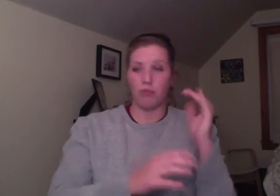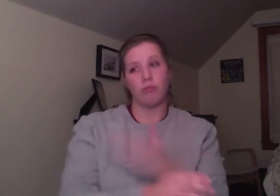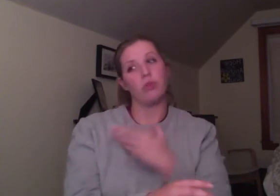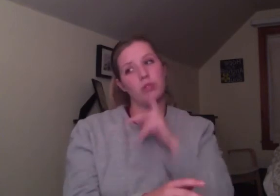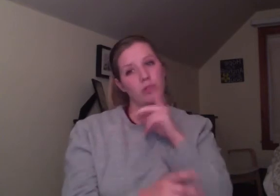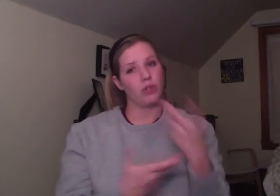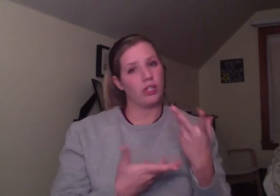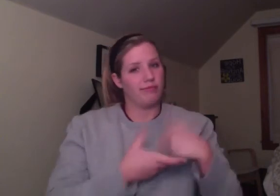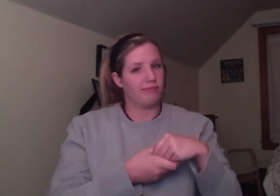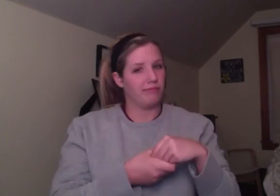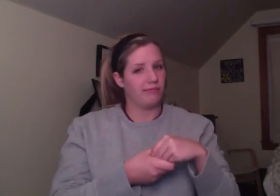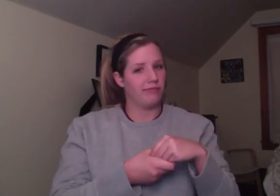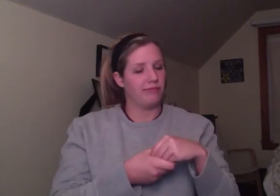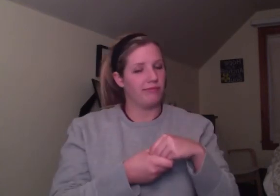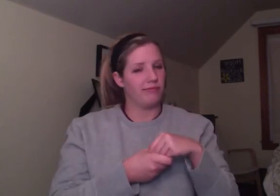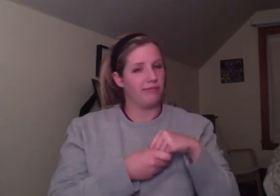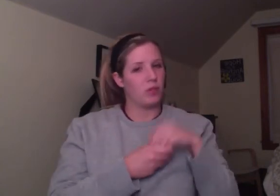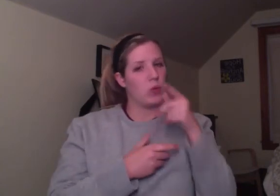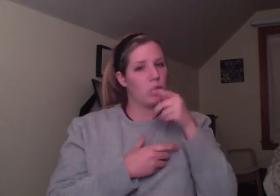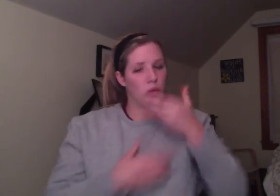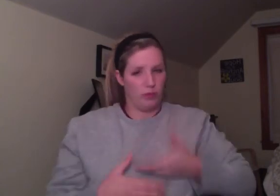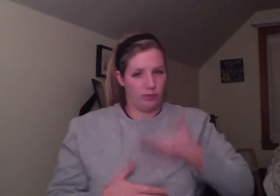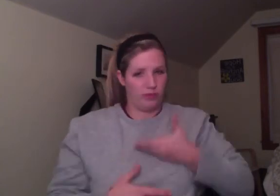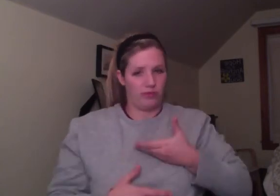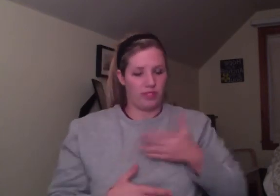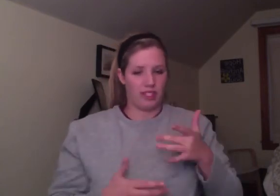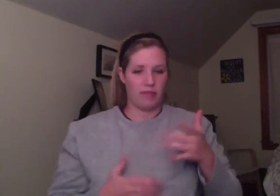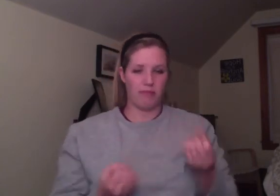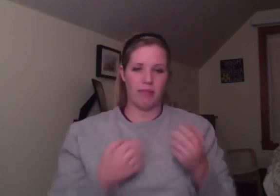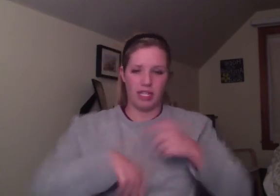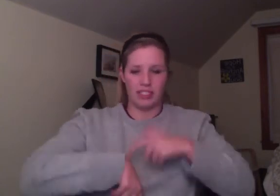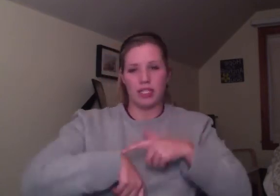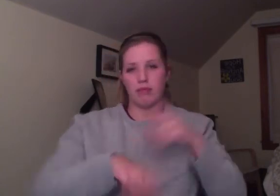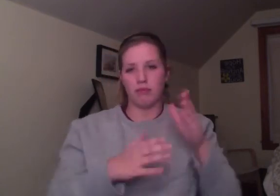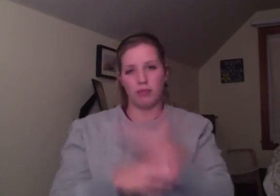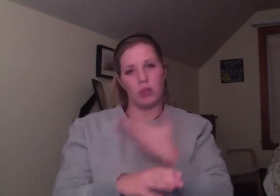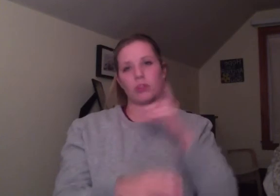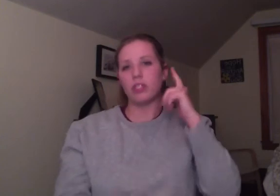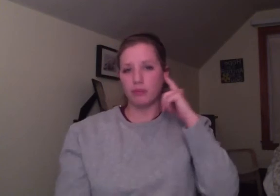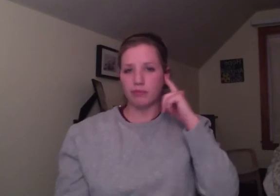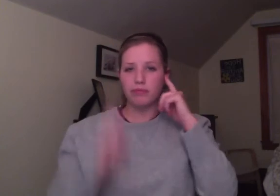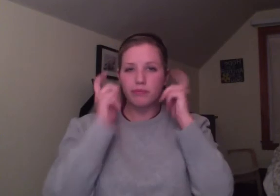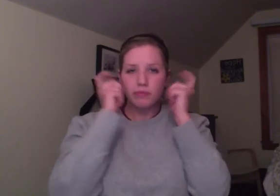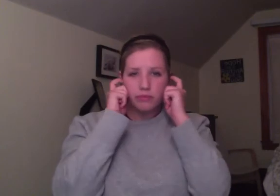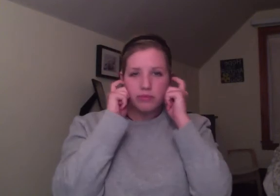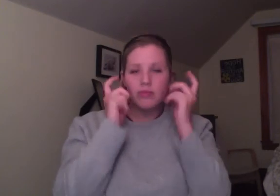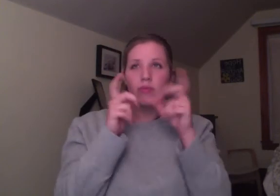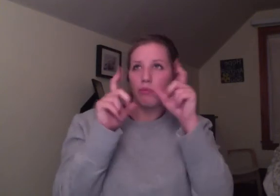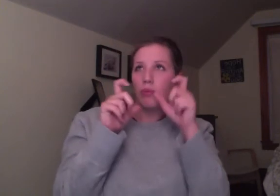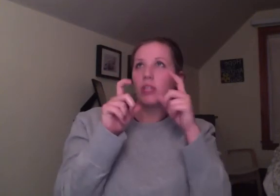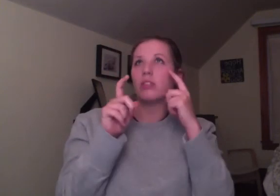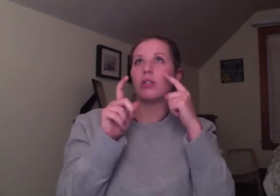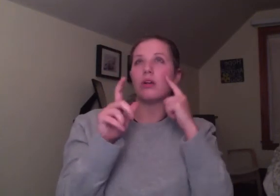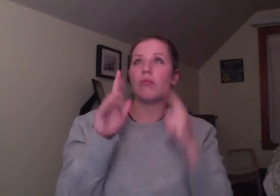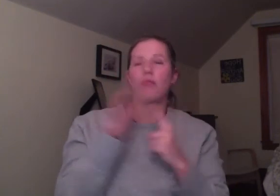creative process. You know, often I listen to music and an image pops in my head, and that